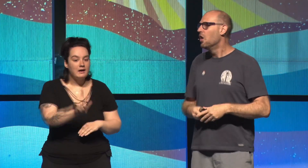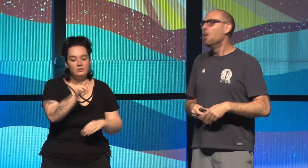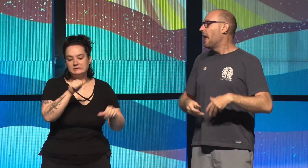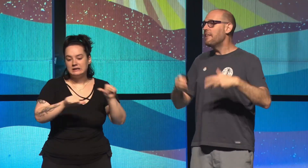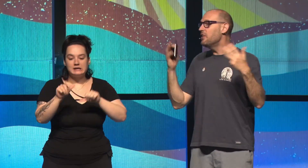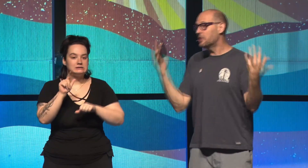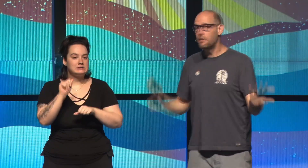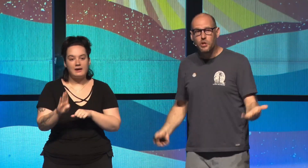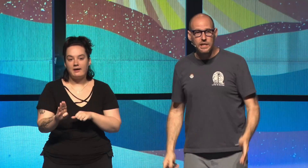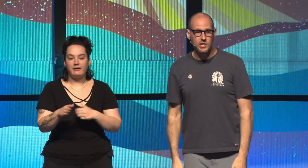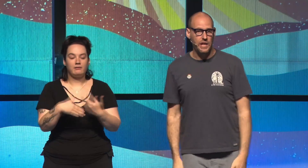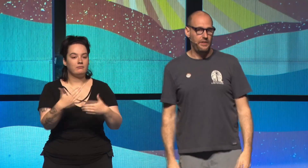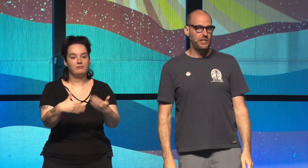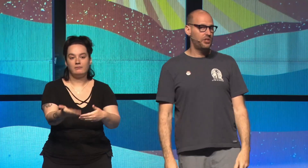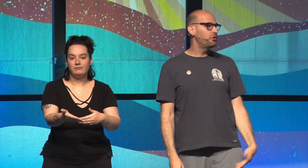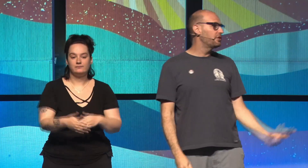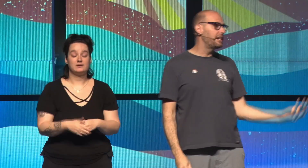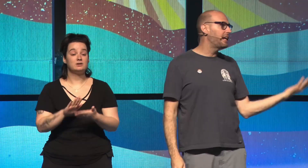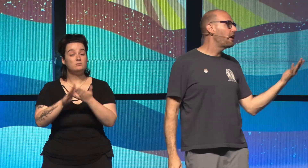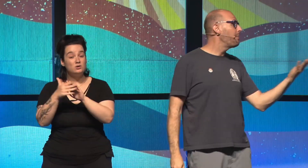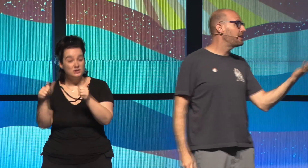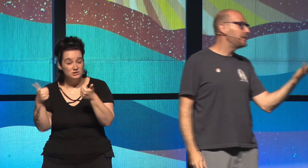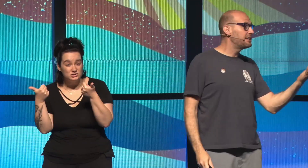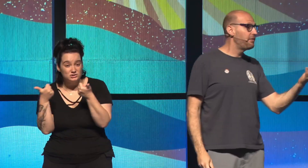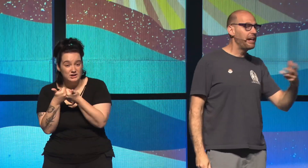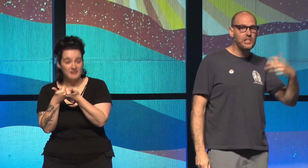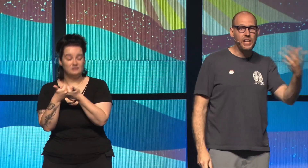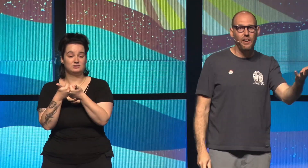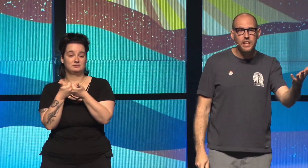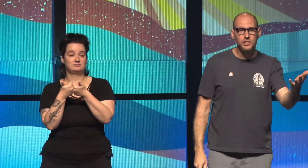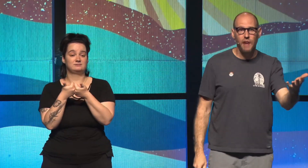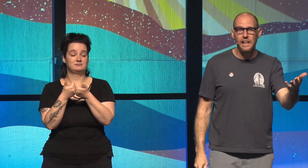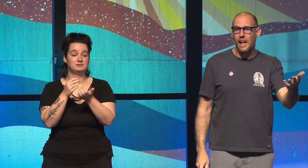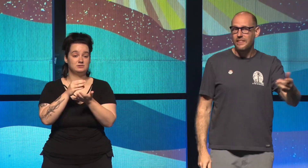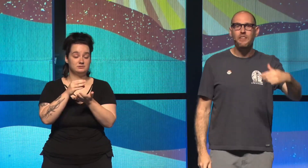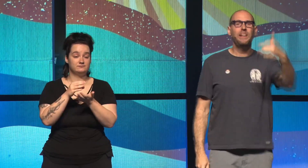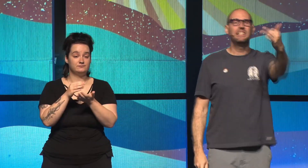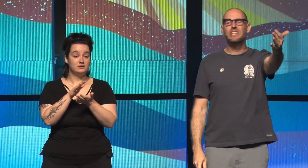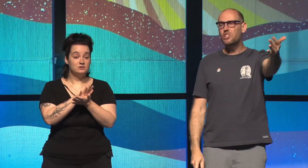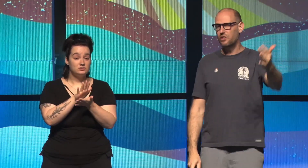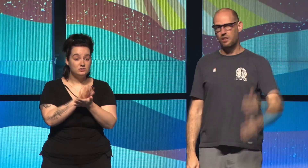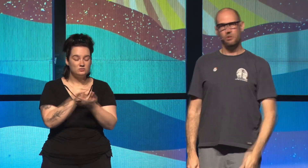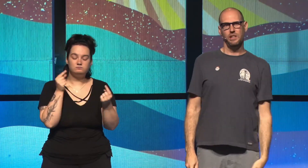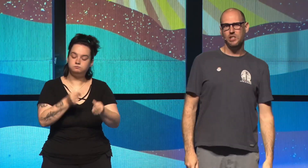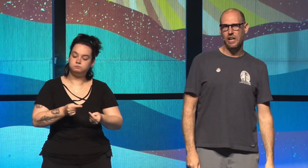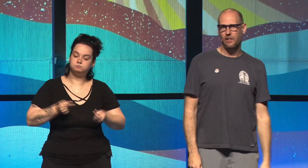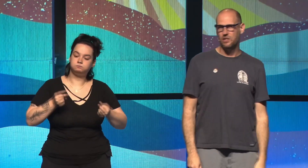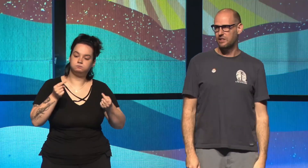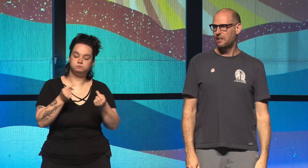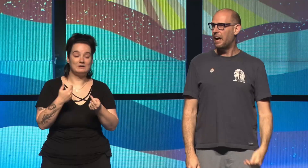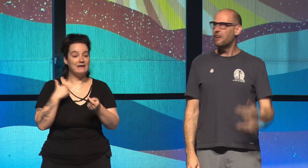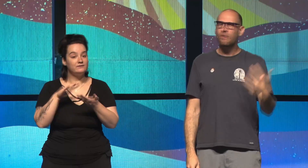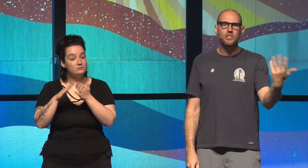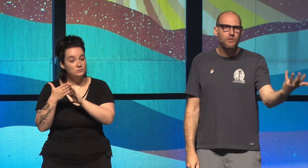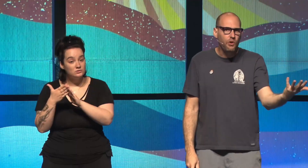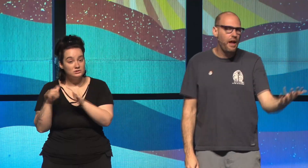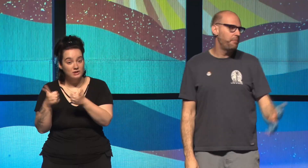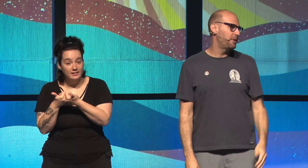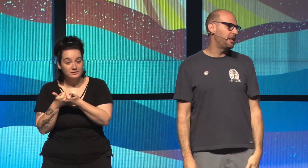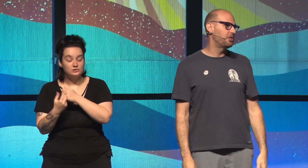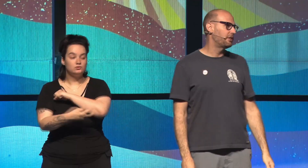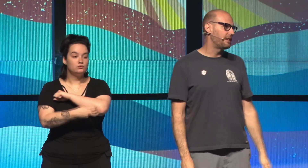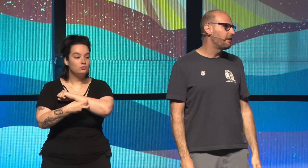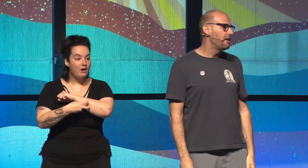technology. And then there's community challenges. Schools in economically disadvantaged areas, right? They face additional community challenges, higher rates of